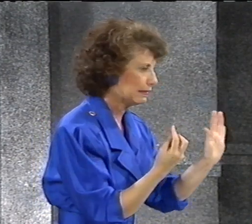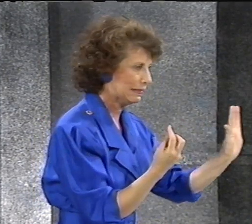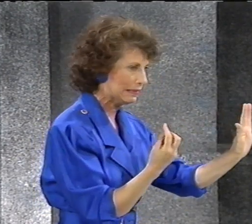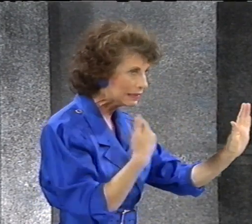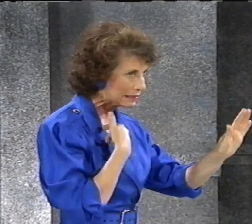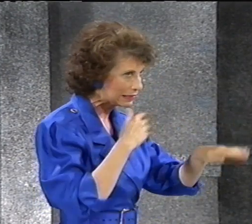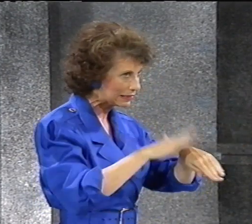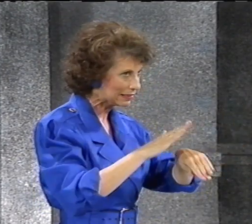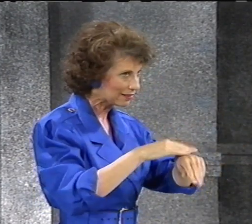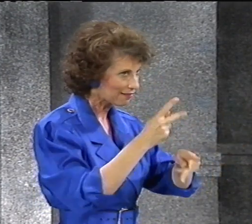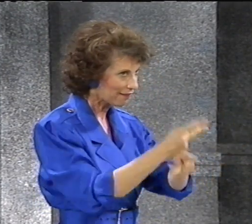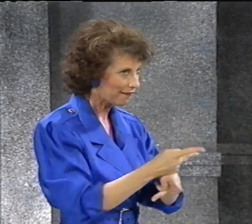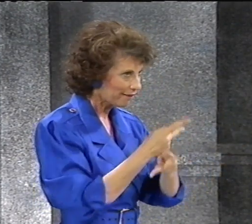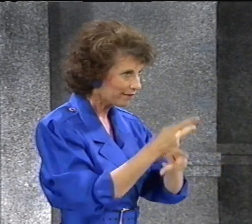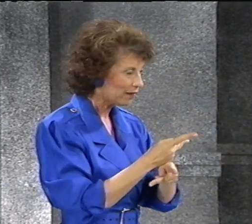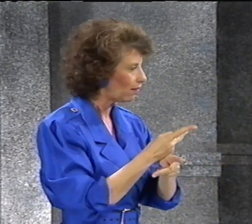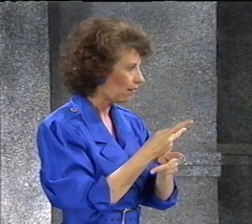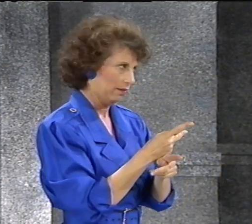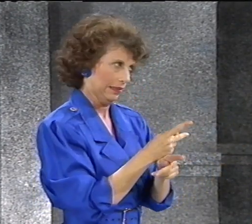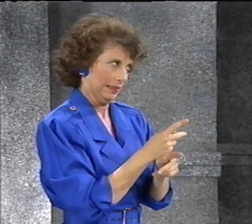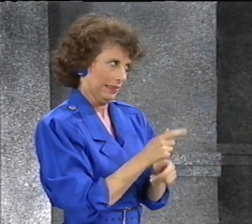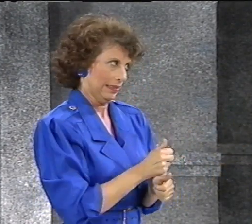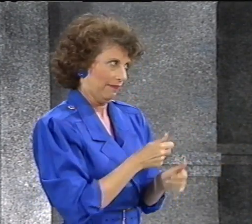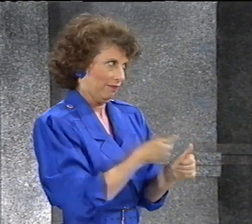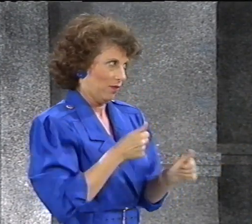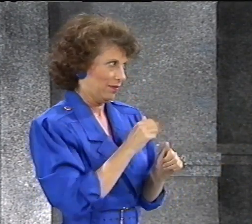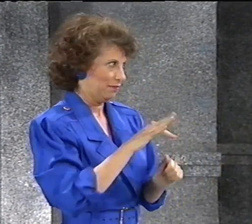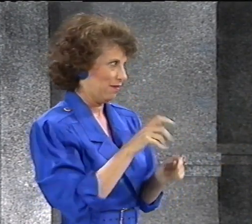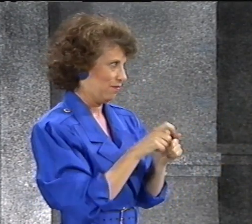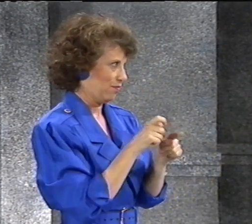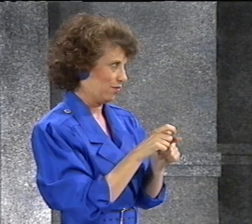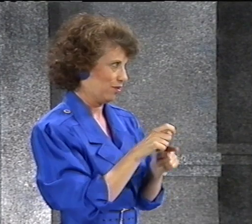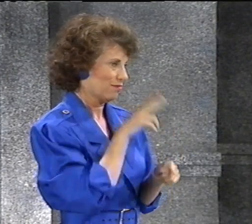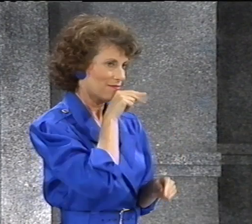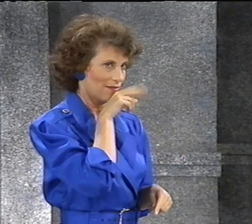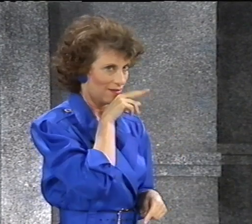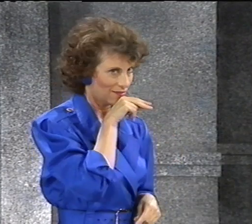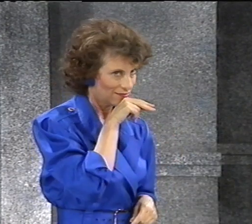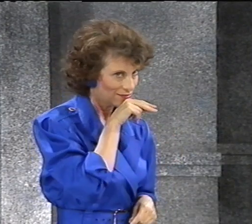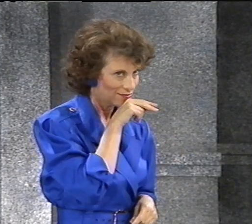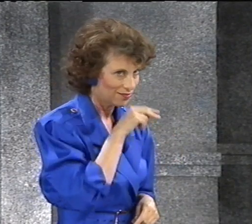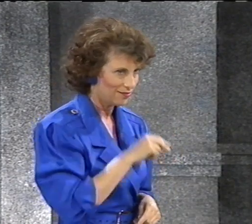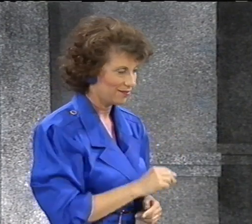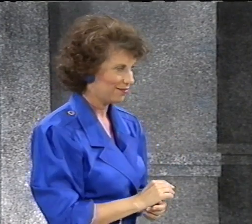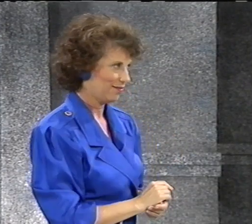If you're uncertain, be careful when you spell the word duck.